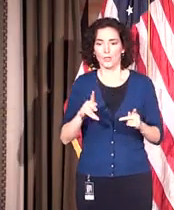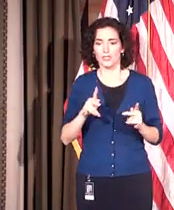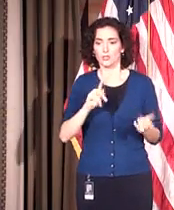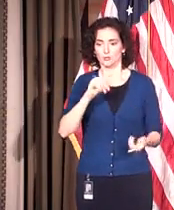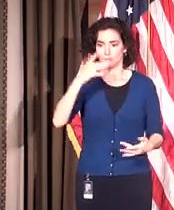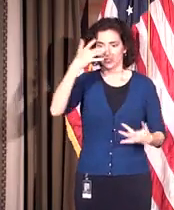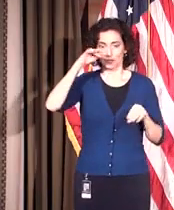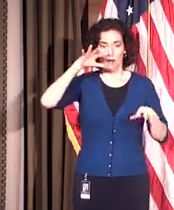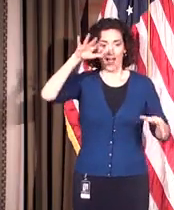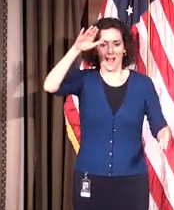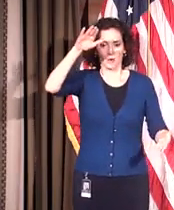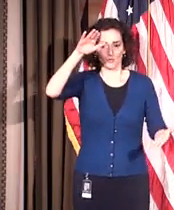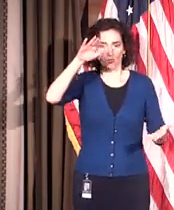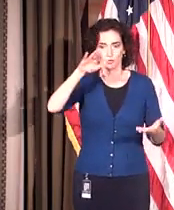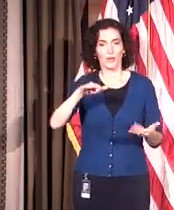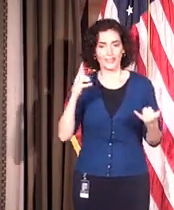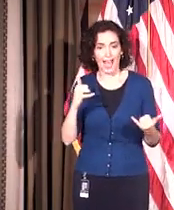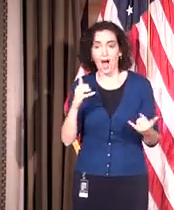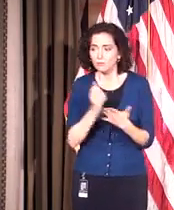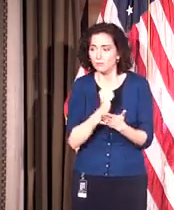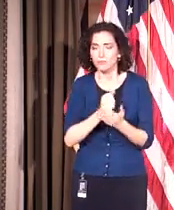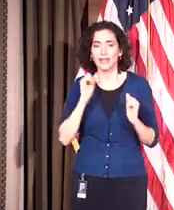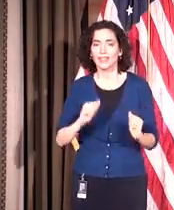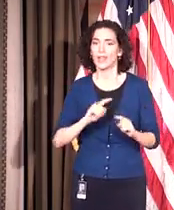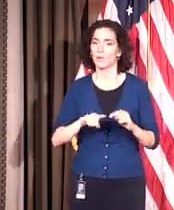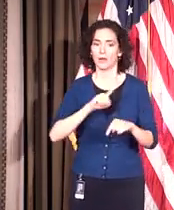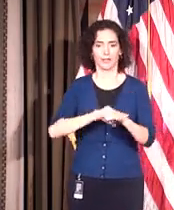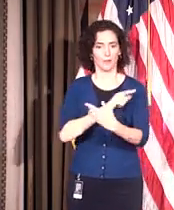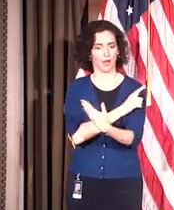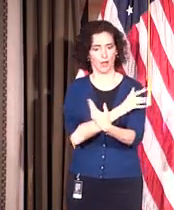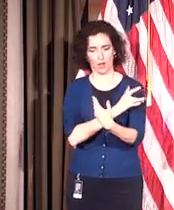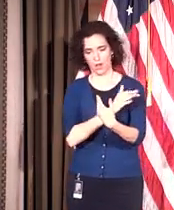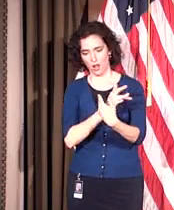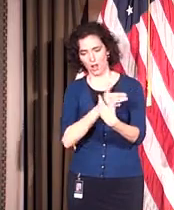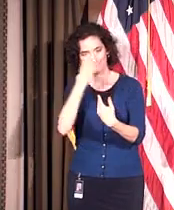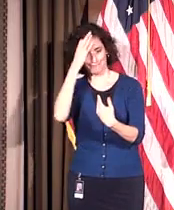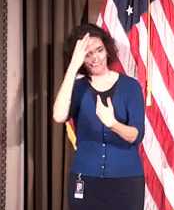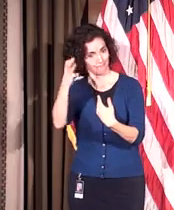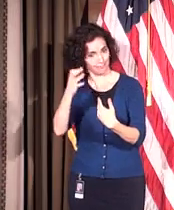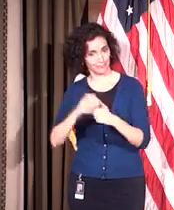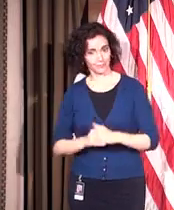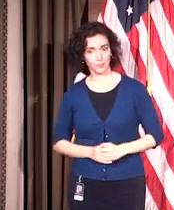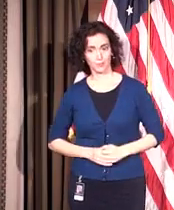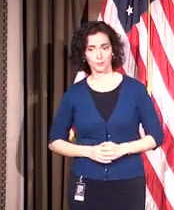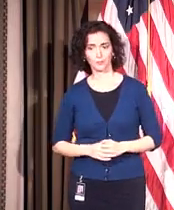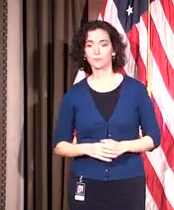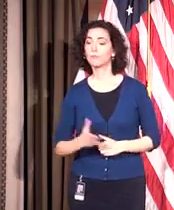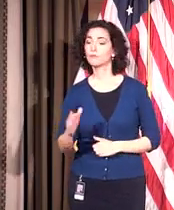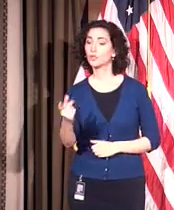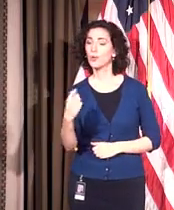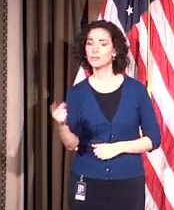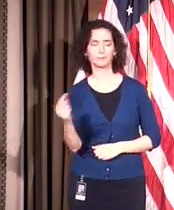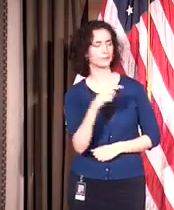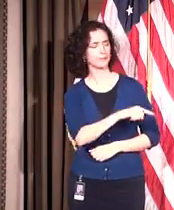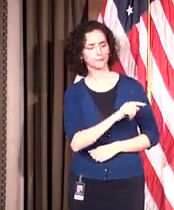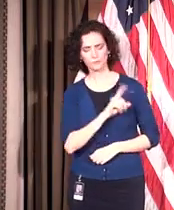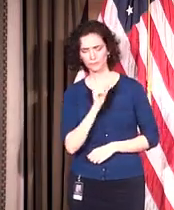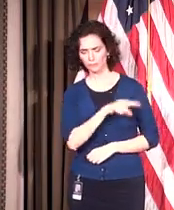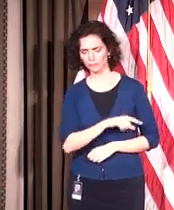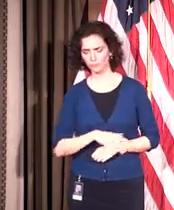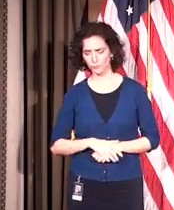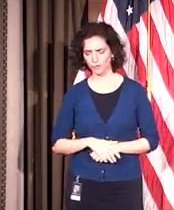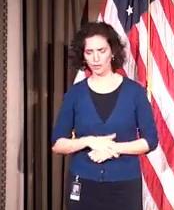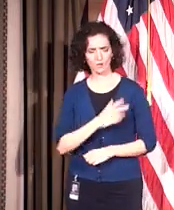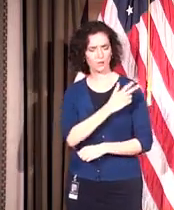window. Be happy to answer any questions if there are any. Yes, sir. Talk a little bit about hospital capacity and what that looks like in various